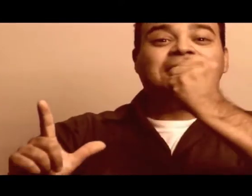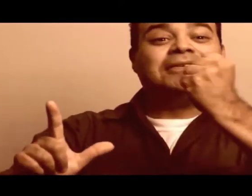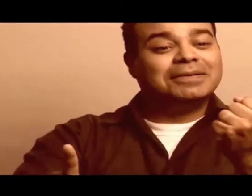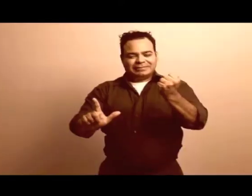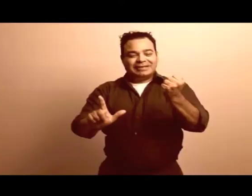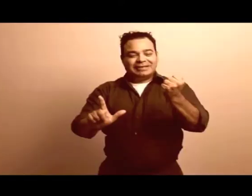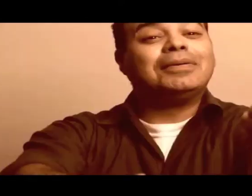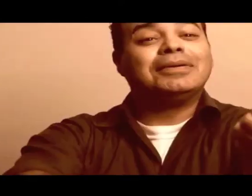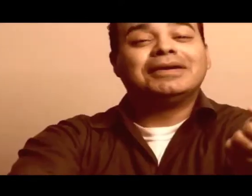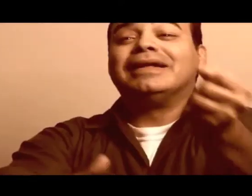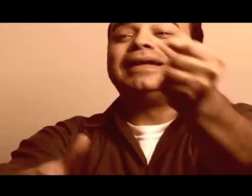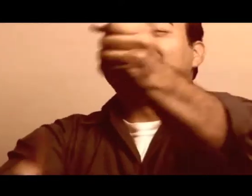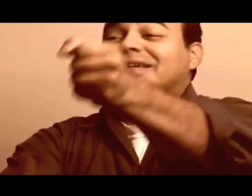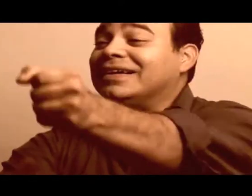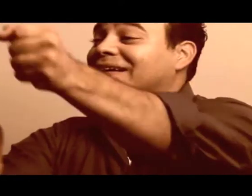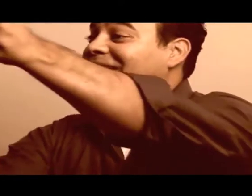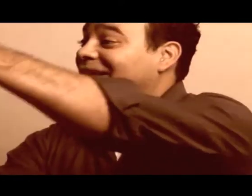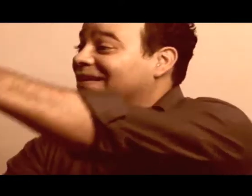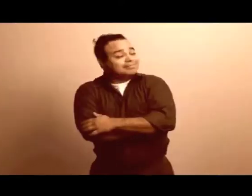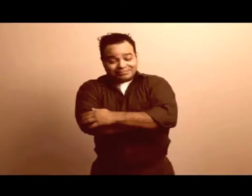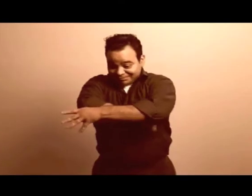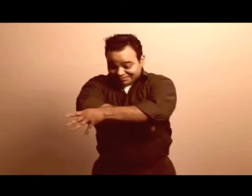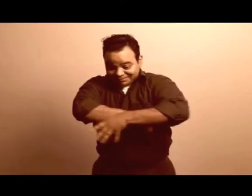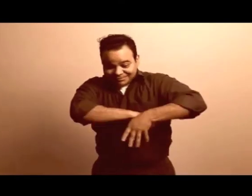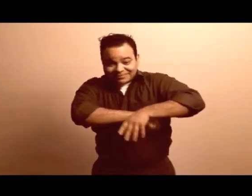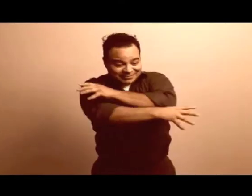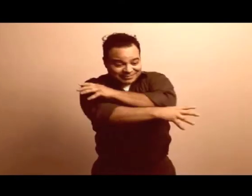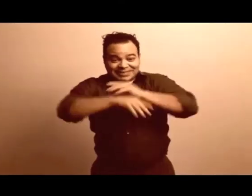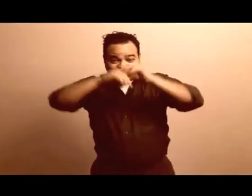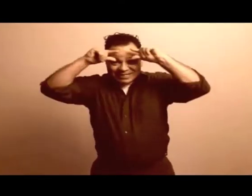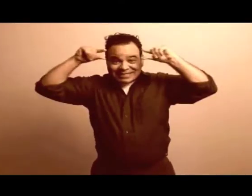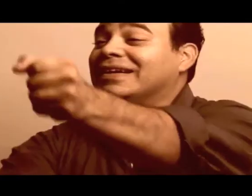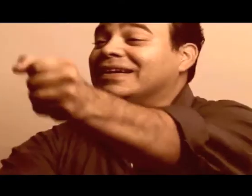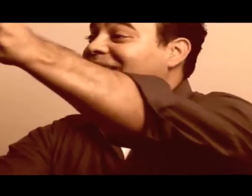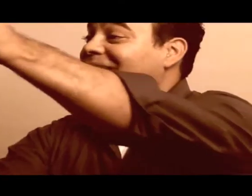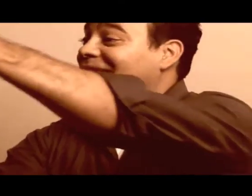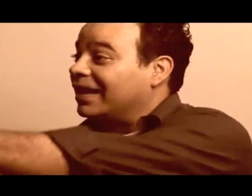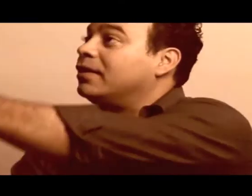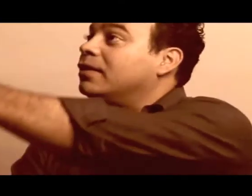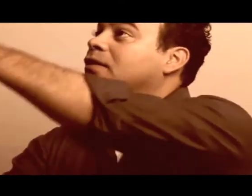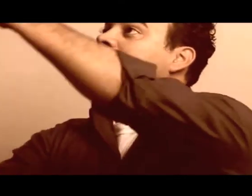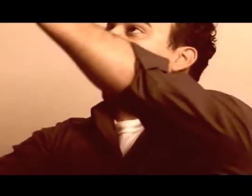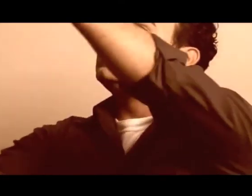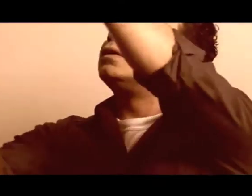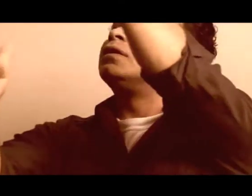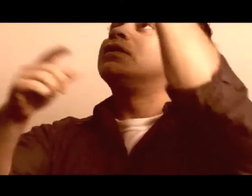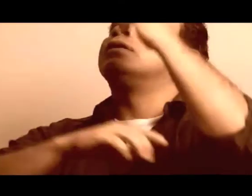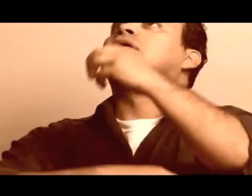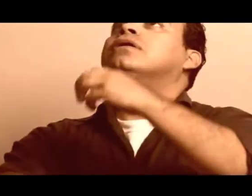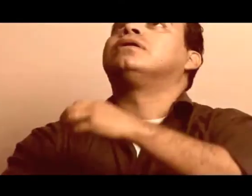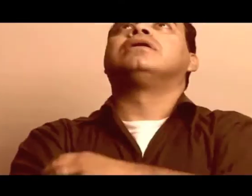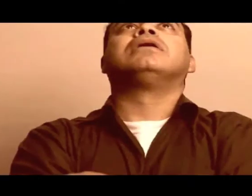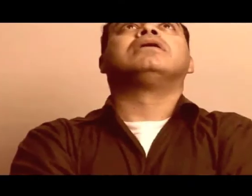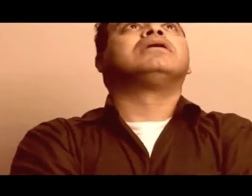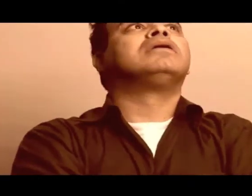passed it round the circle. From hand to hand and mouth to mouth it passed. Maybe, thought One Feather, it will pass to